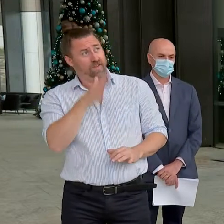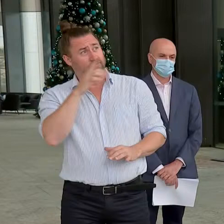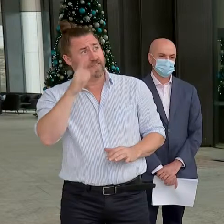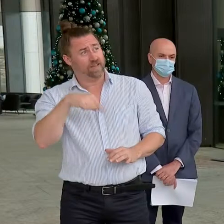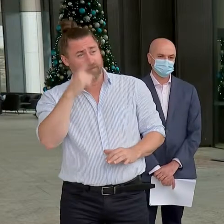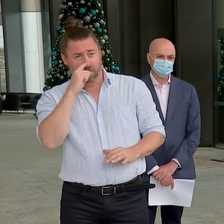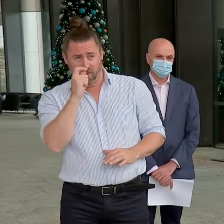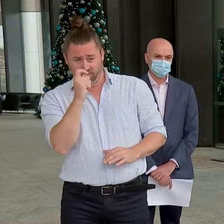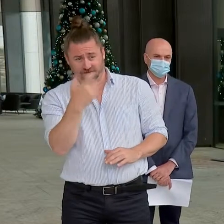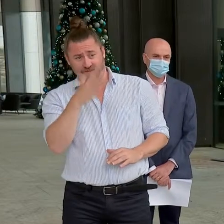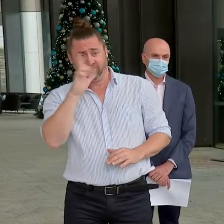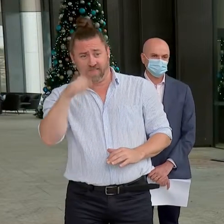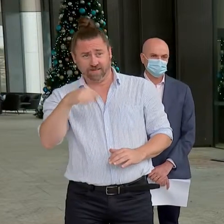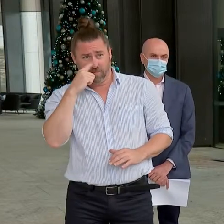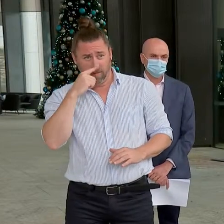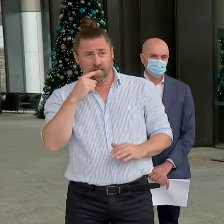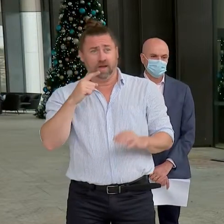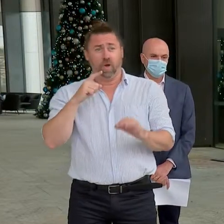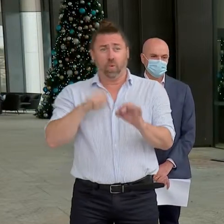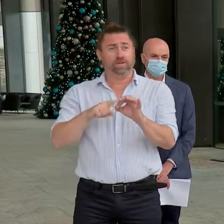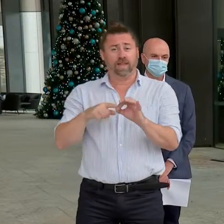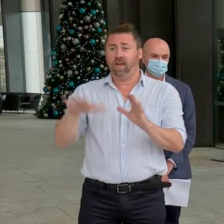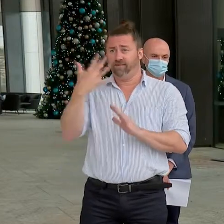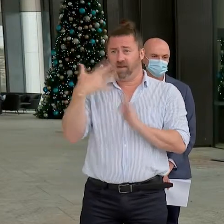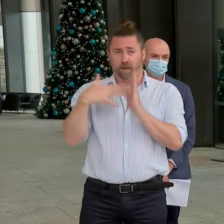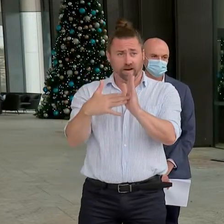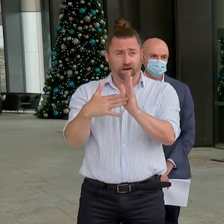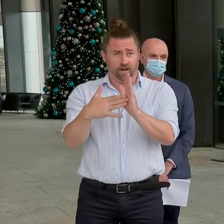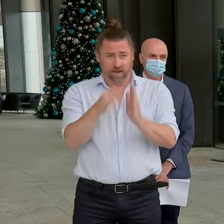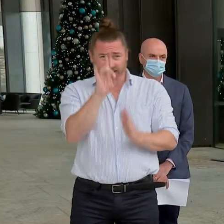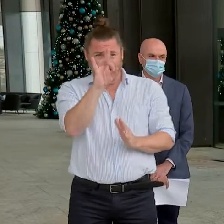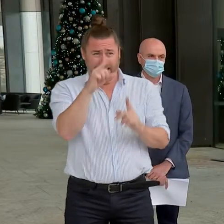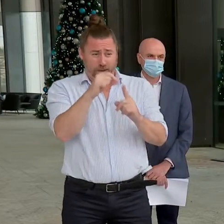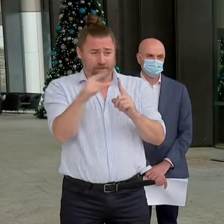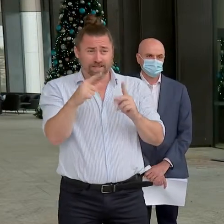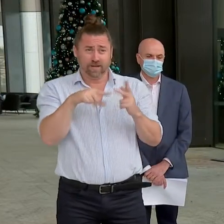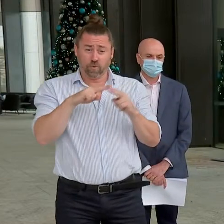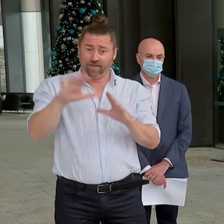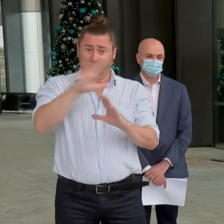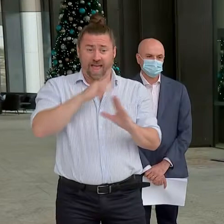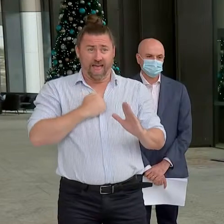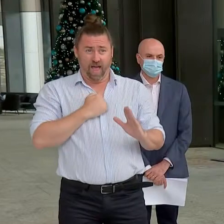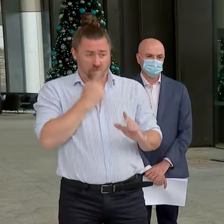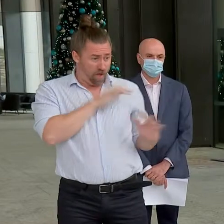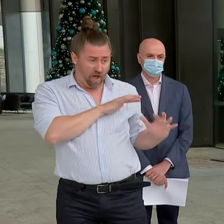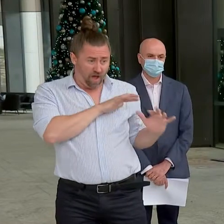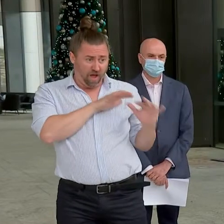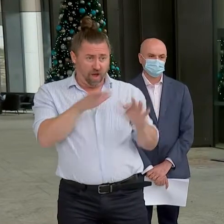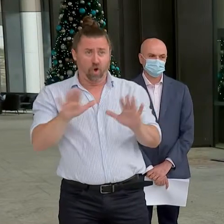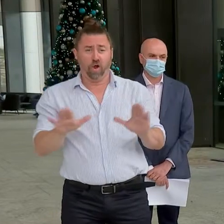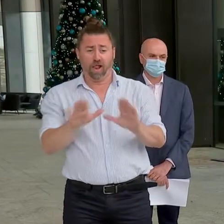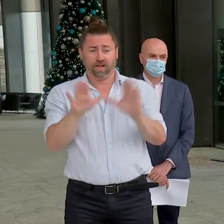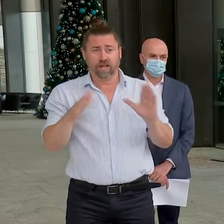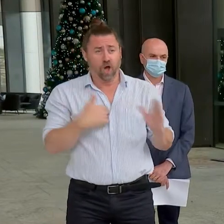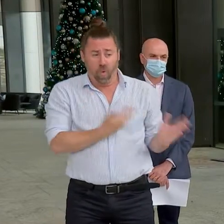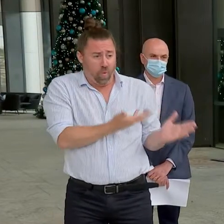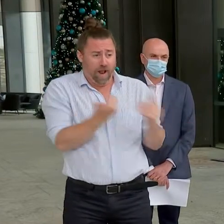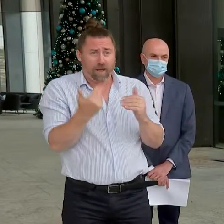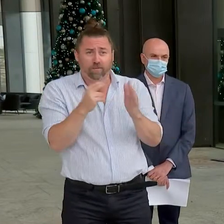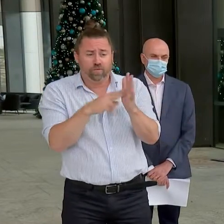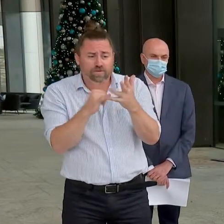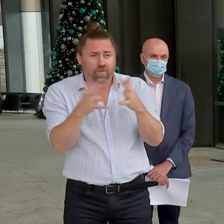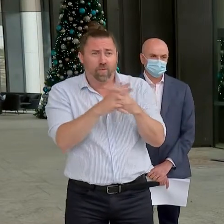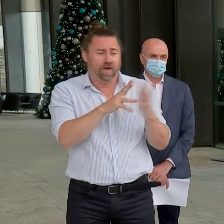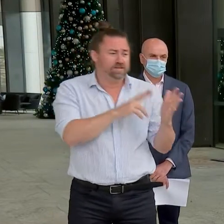come to Queensland in just 2 weeks. So we welcome all of these Queenslanders, but all these people, of course. Some will be